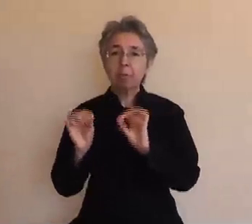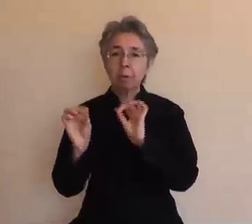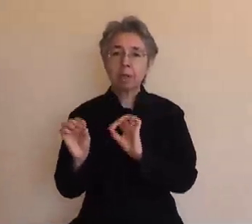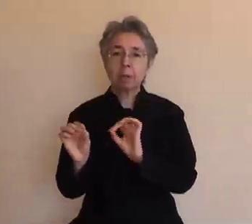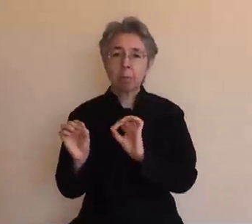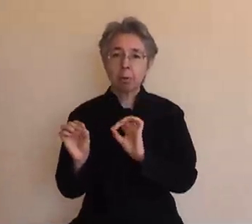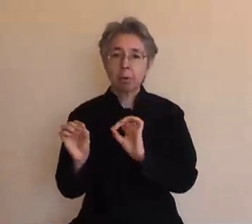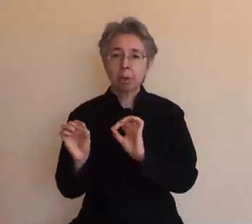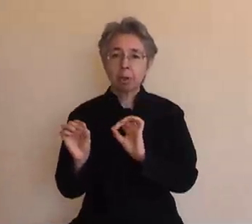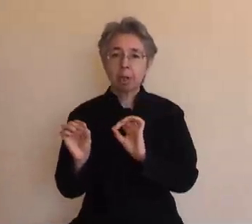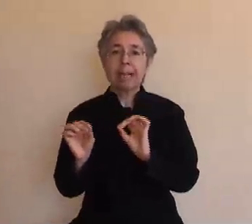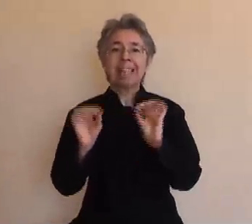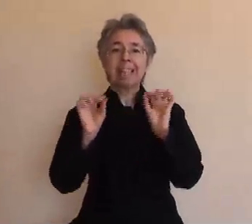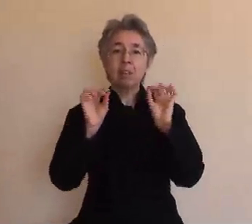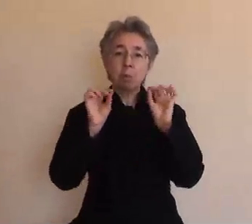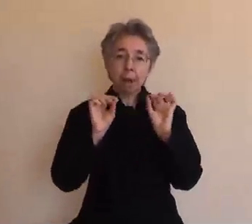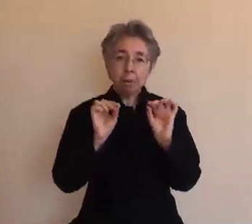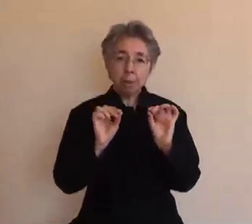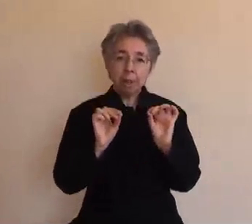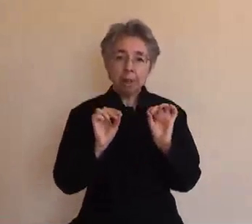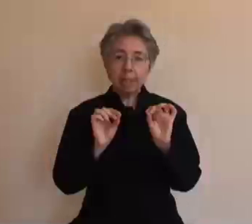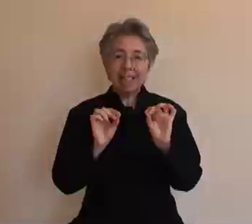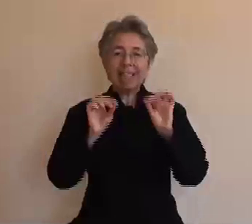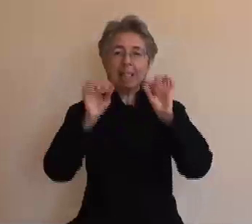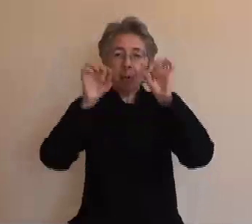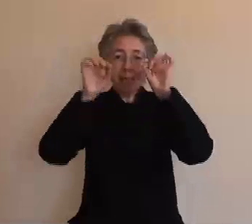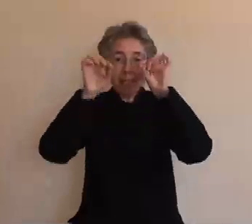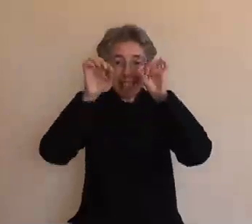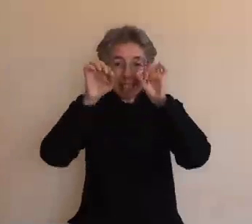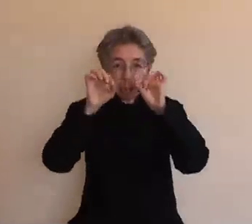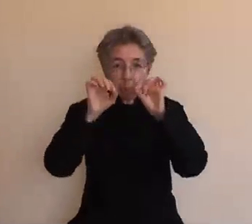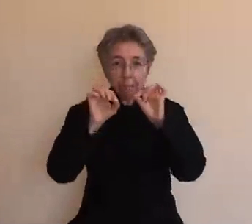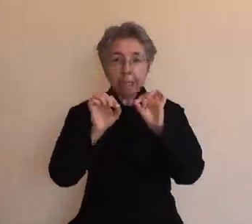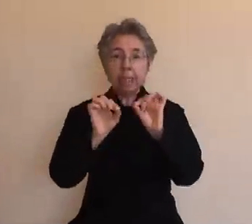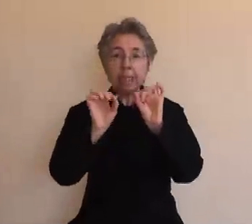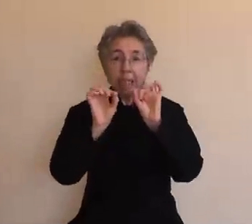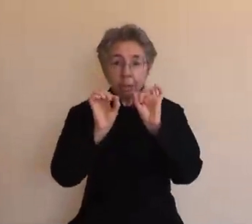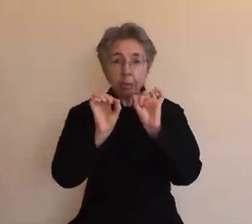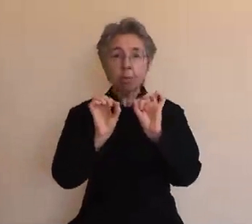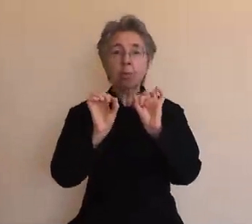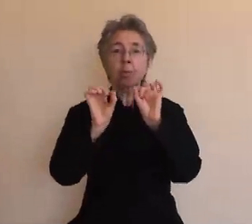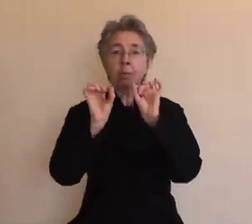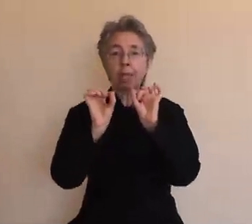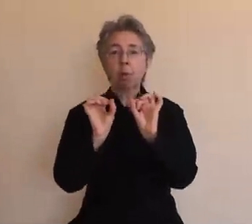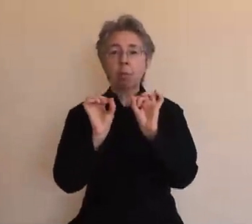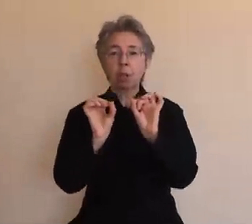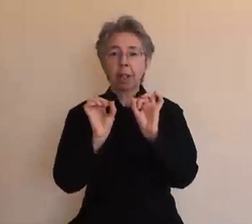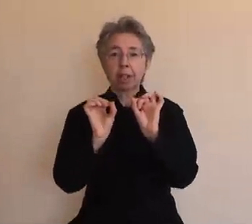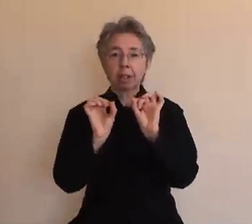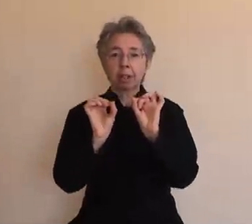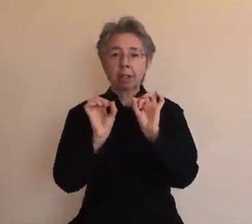for example. Inquiry is looking deeply into that object